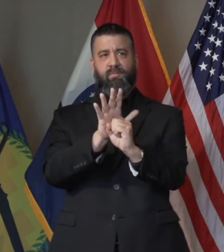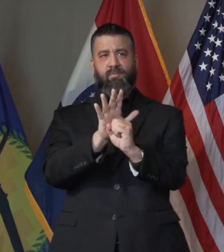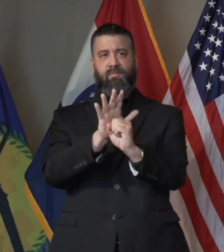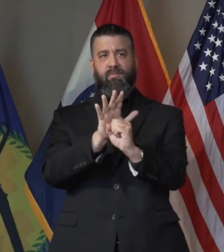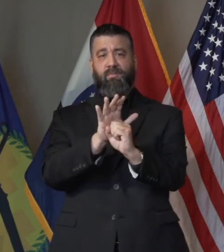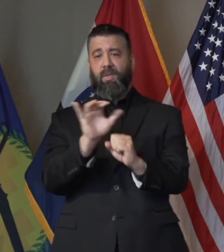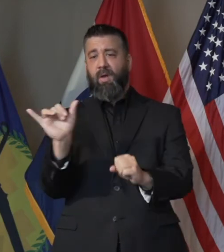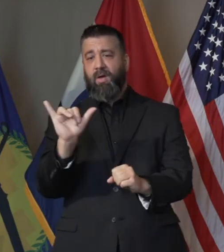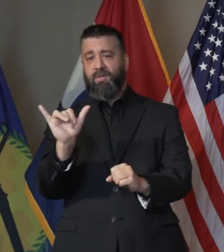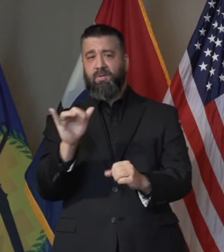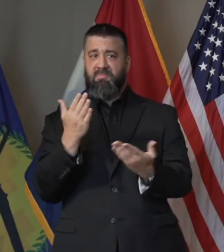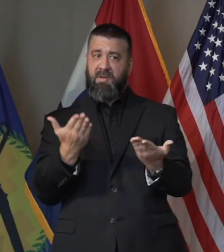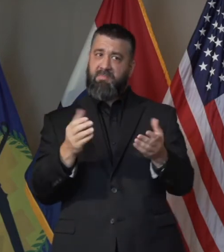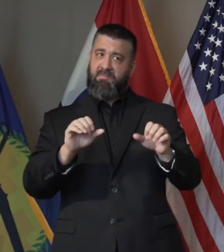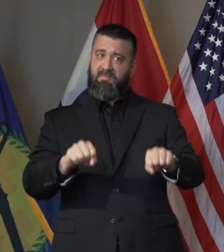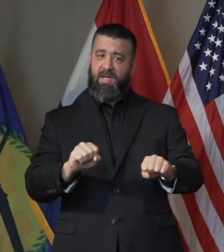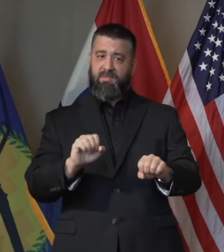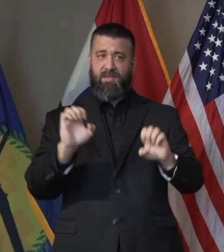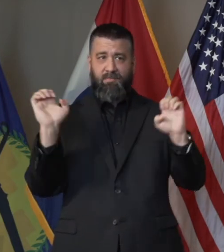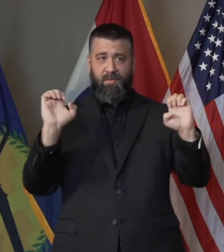health emergencies in the future.